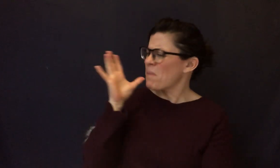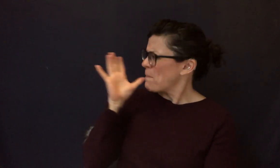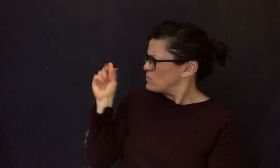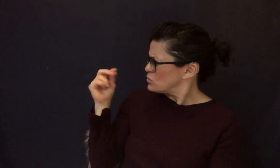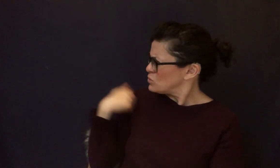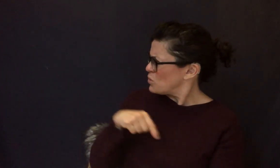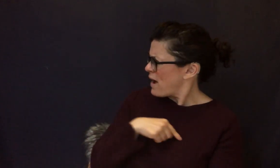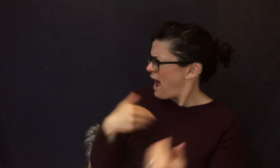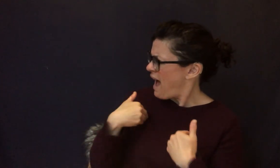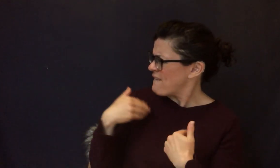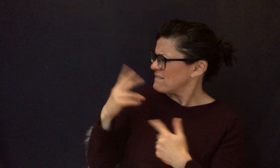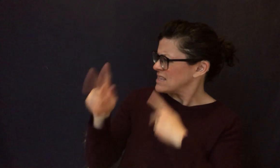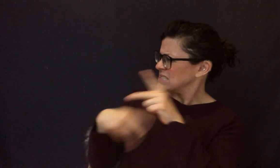Okay?